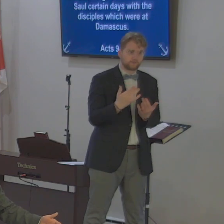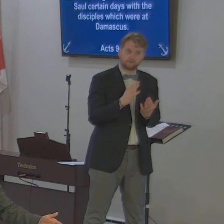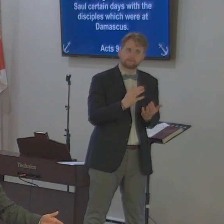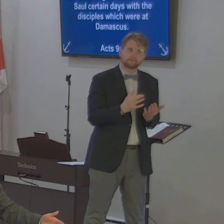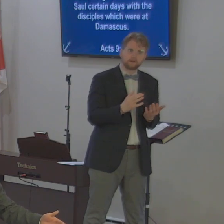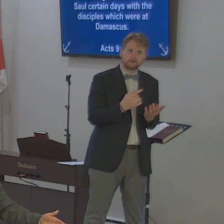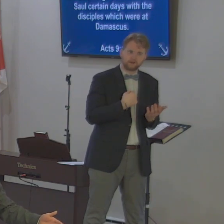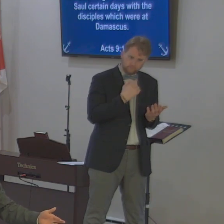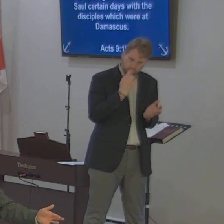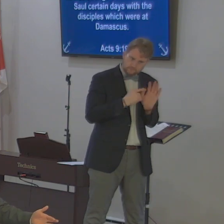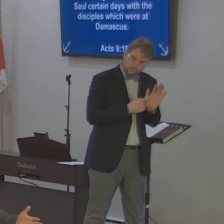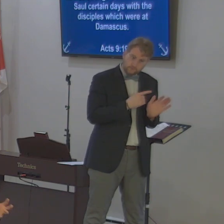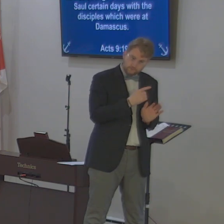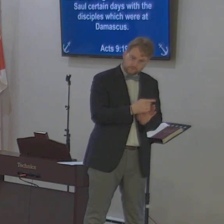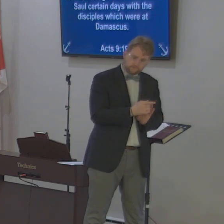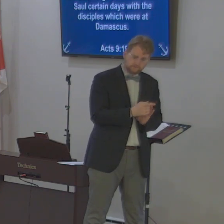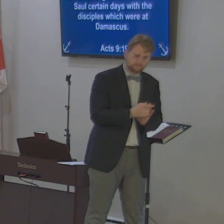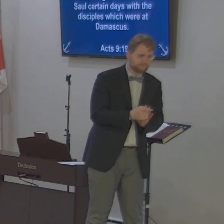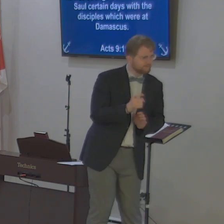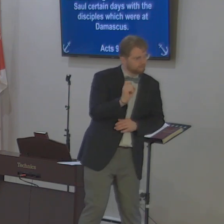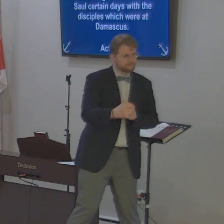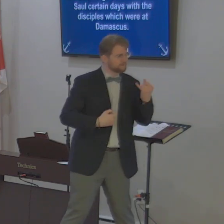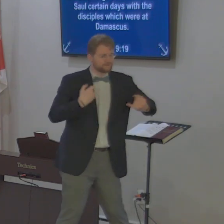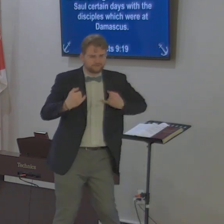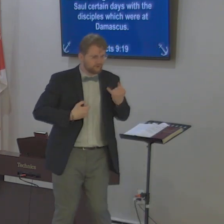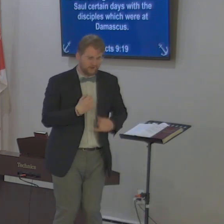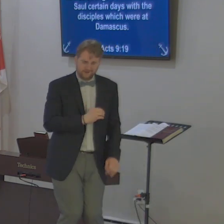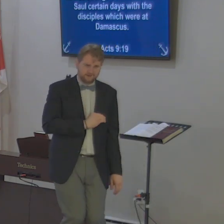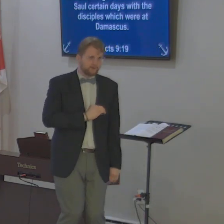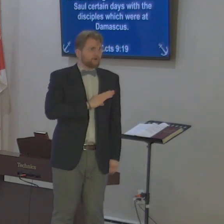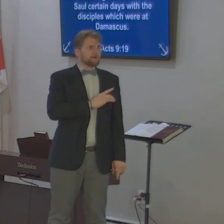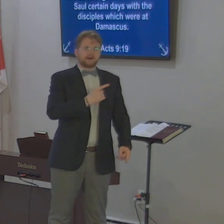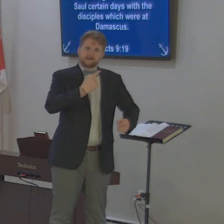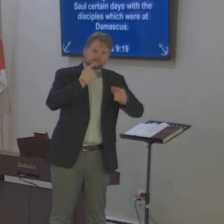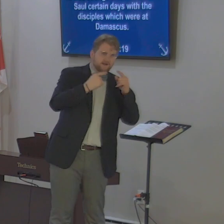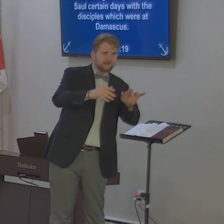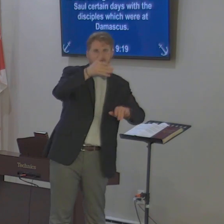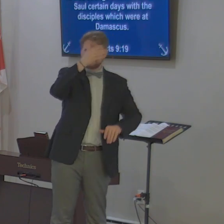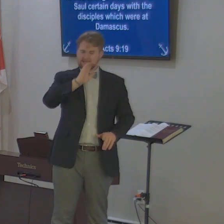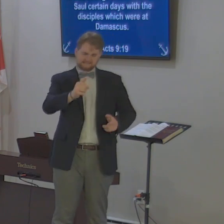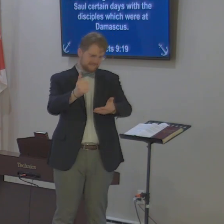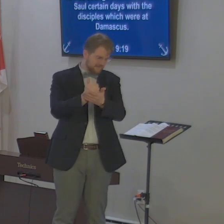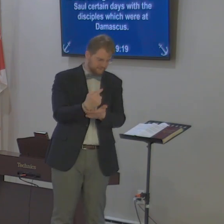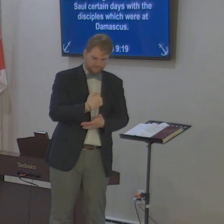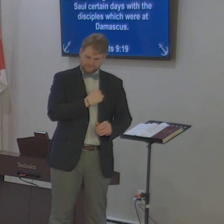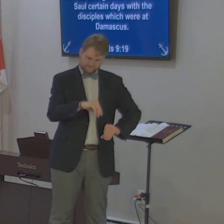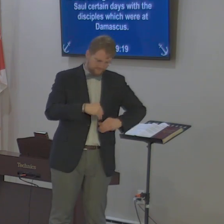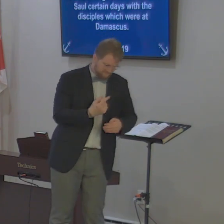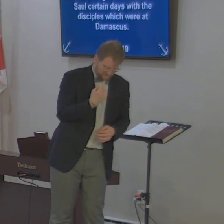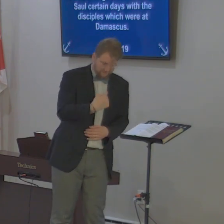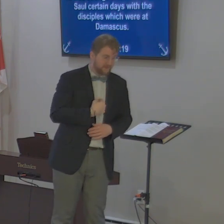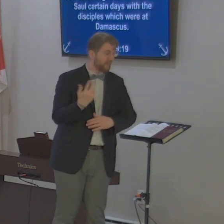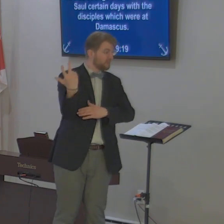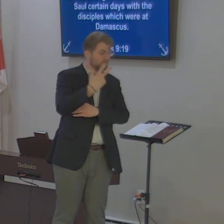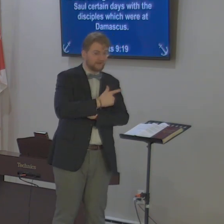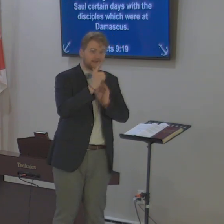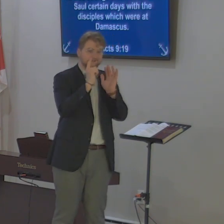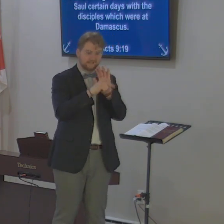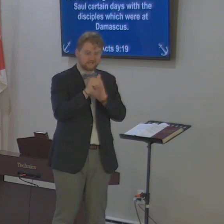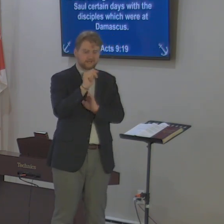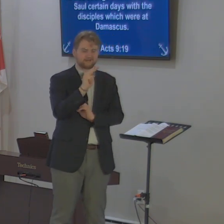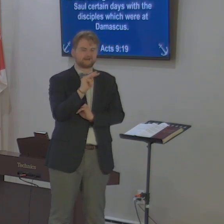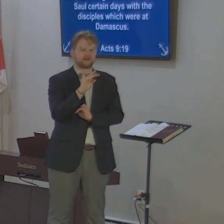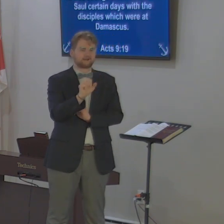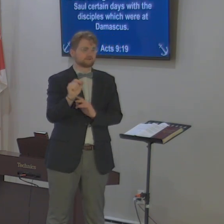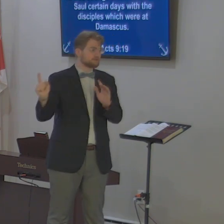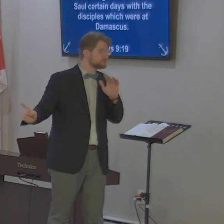you. And there's got to be joy in his heart. There's got to be comfort in his heart. There's got to be excitement in his heart. 3 days later, now Ananias shows up